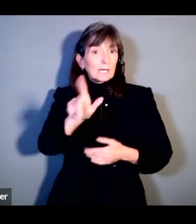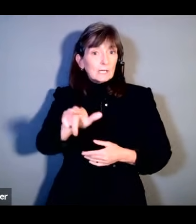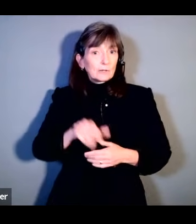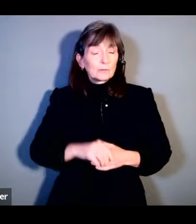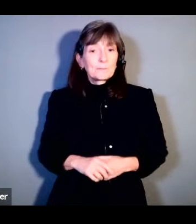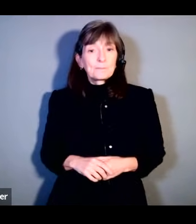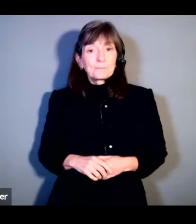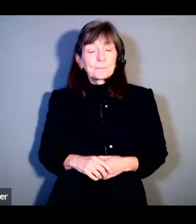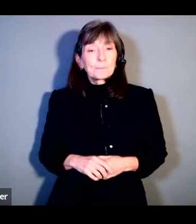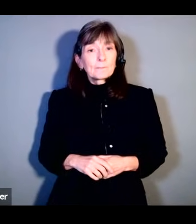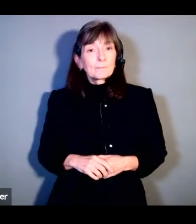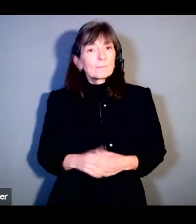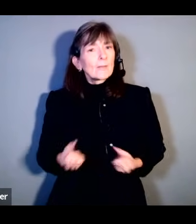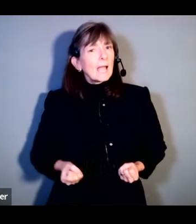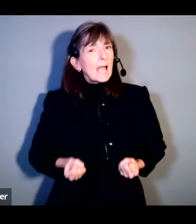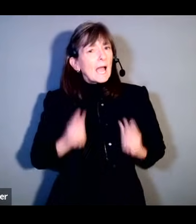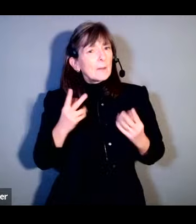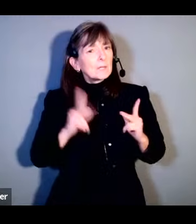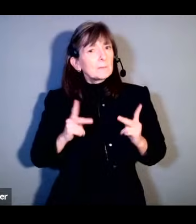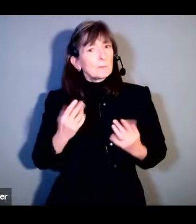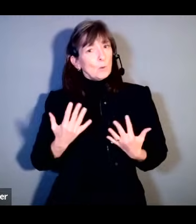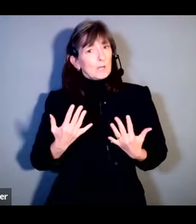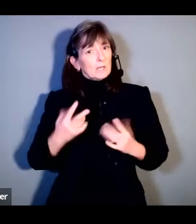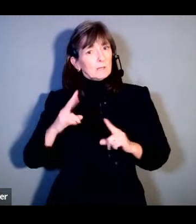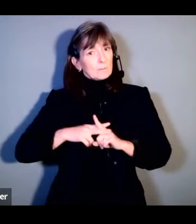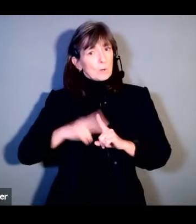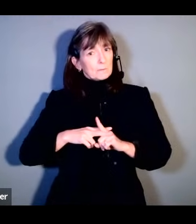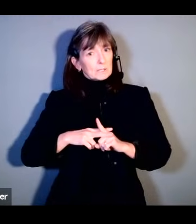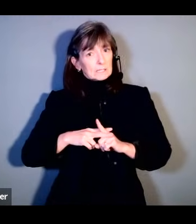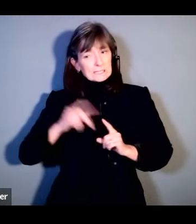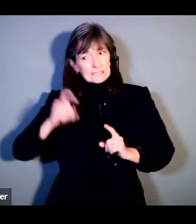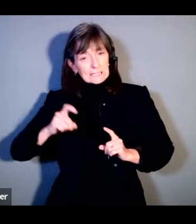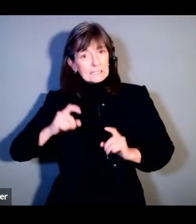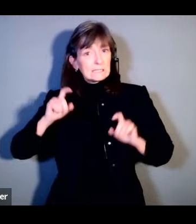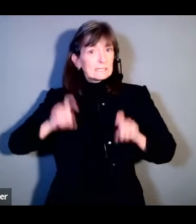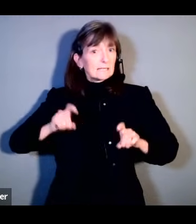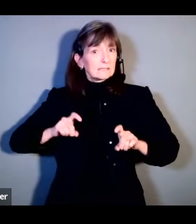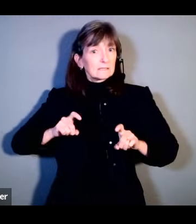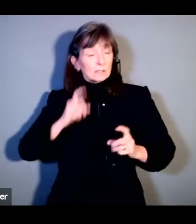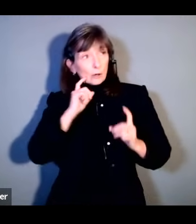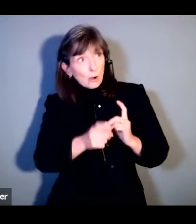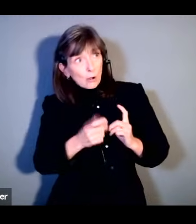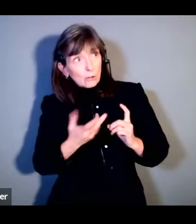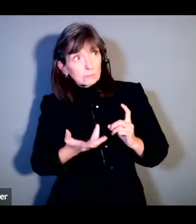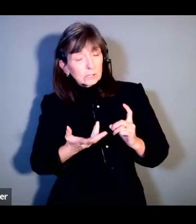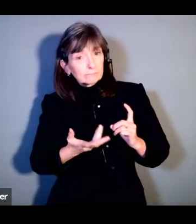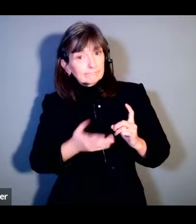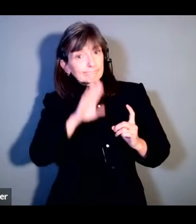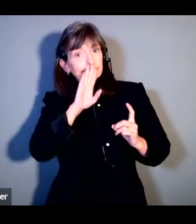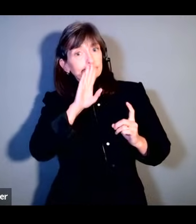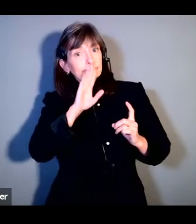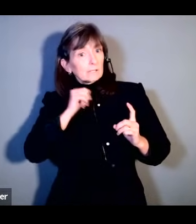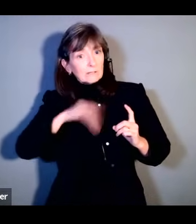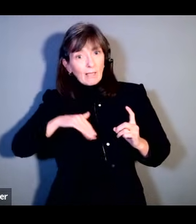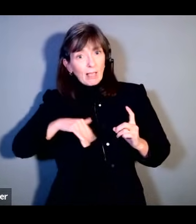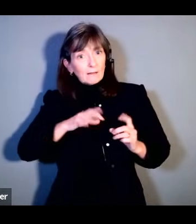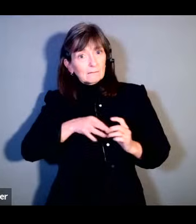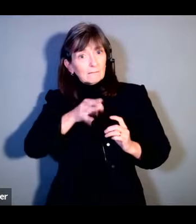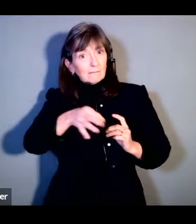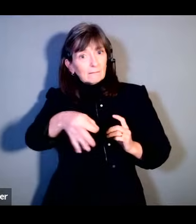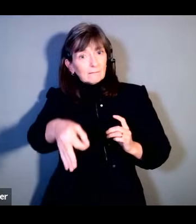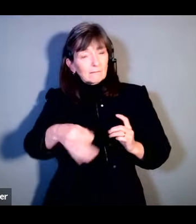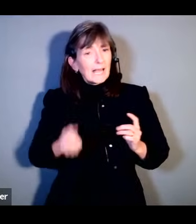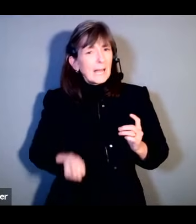many people are waiting for testing appointments because they've called and haven't gotten them yet?